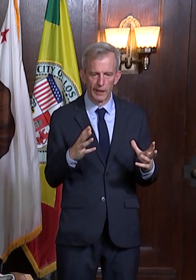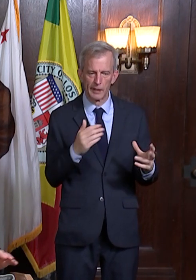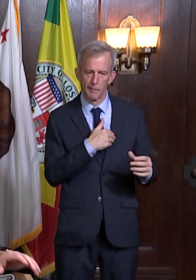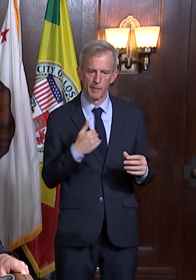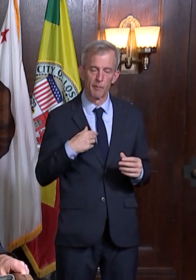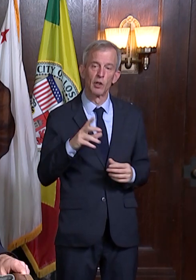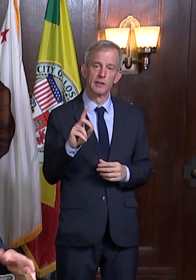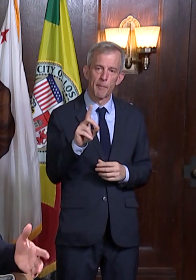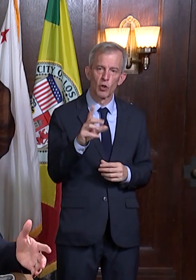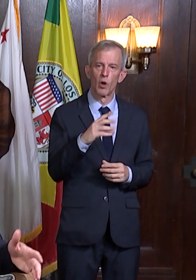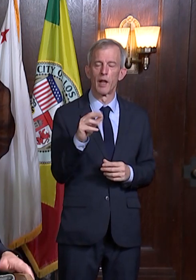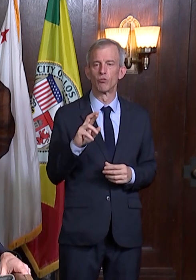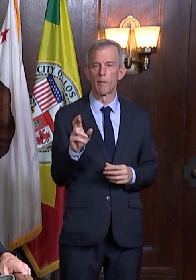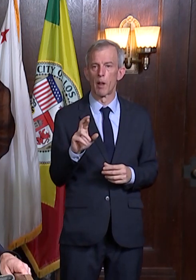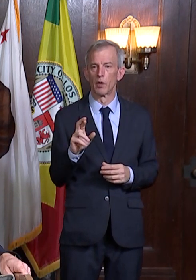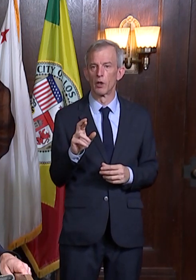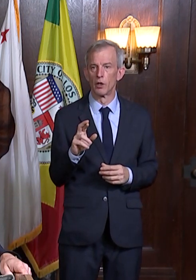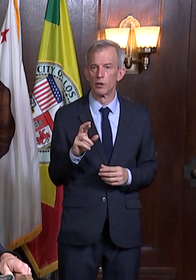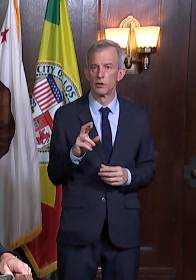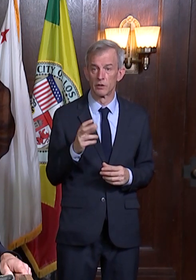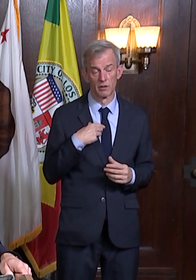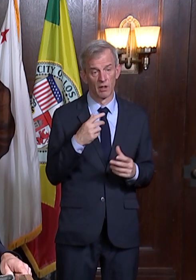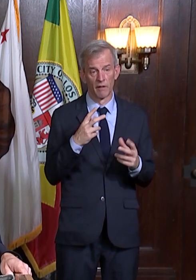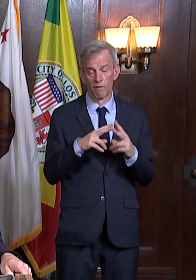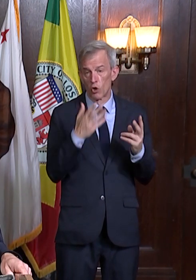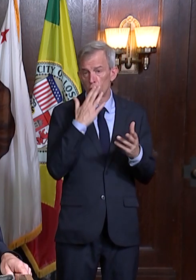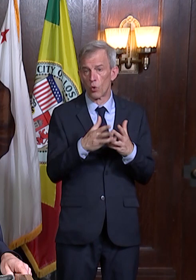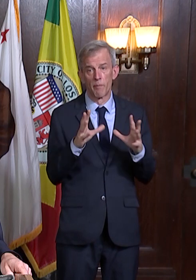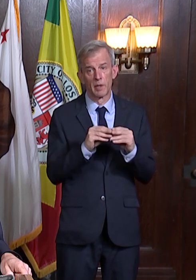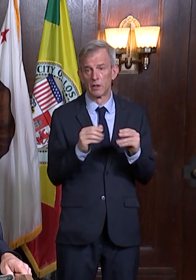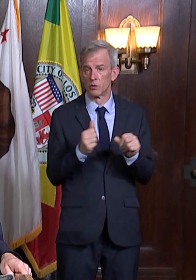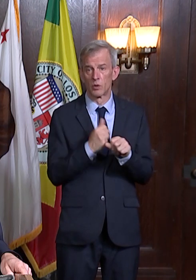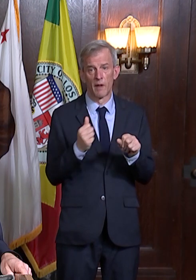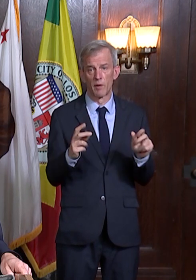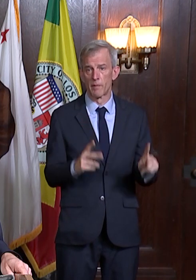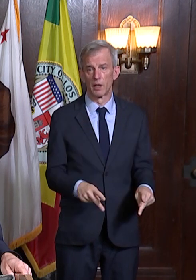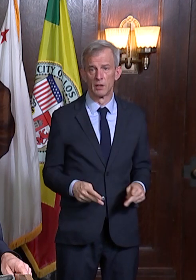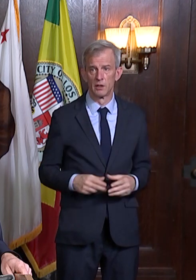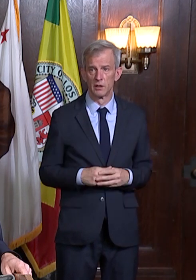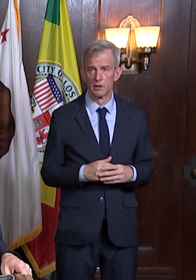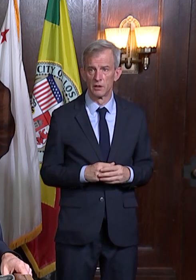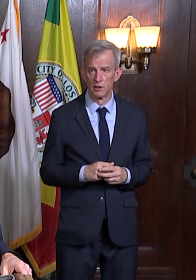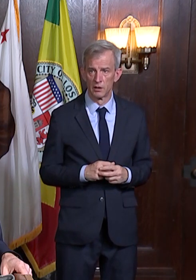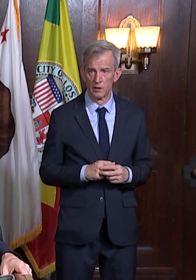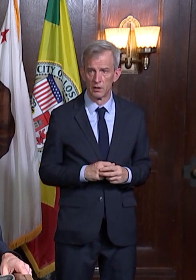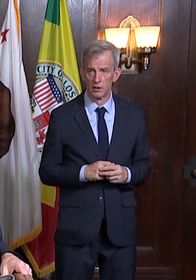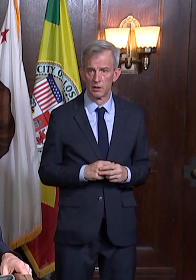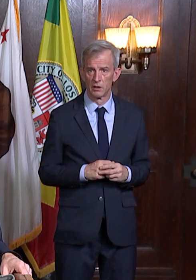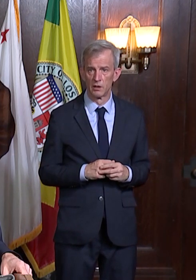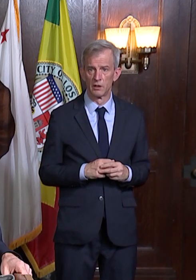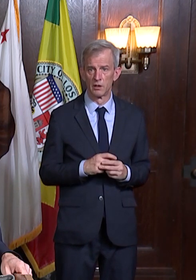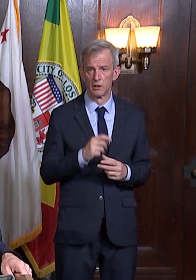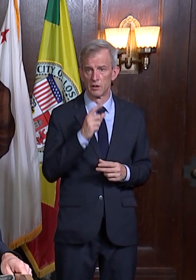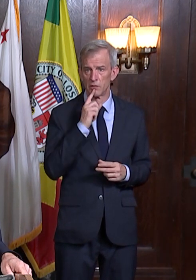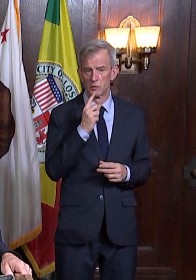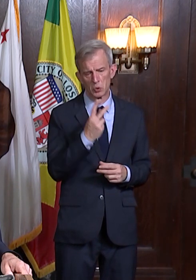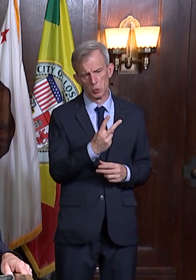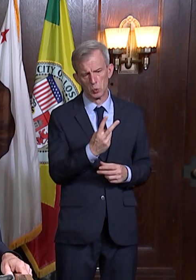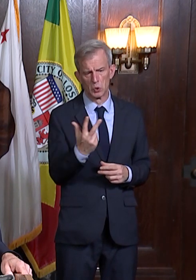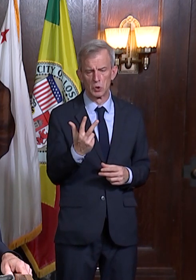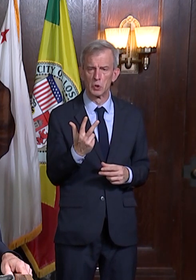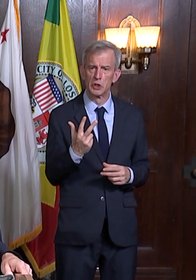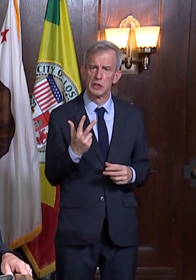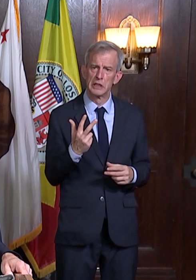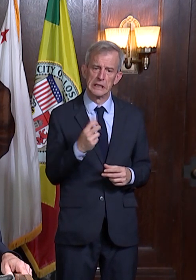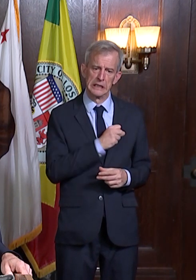and Republican, and had very good meetings with everybody. There is, I think, maybe 2 or 3 senators I haven't met with virtually